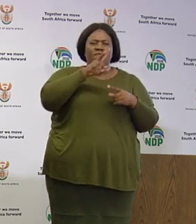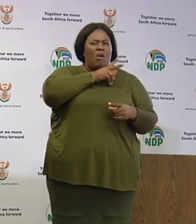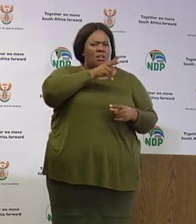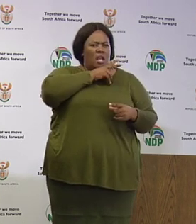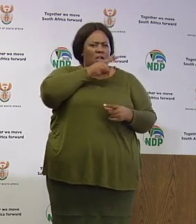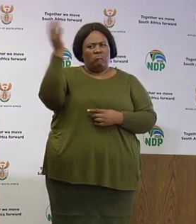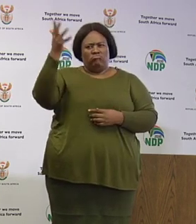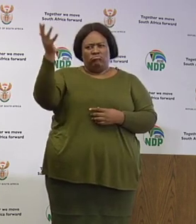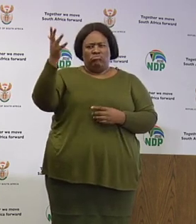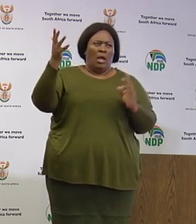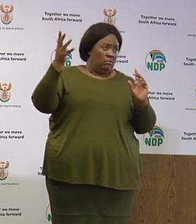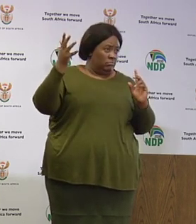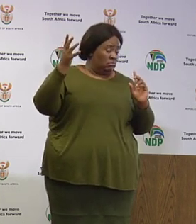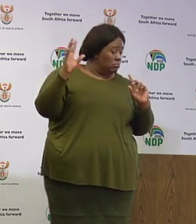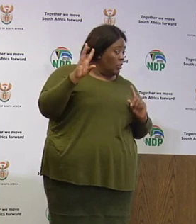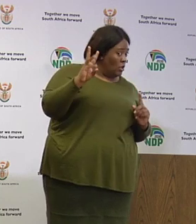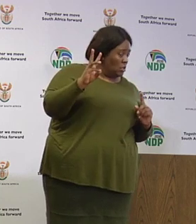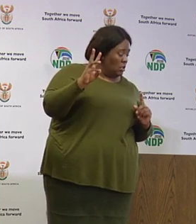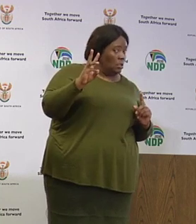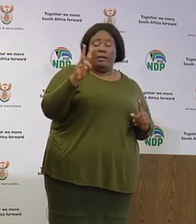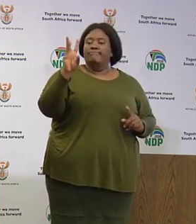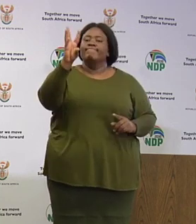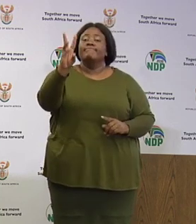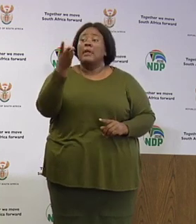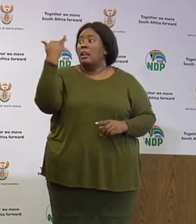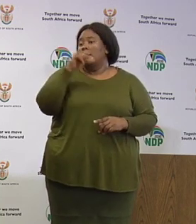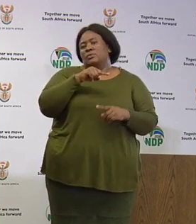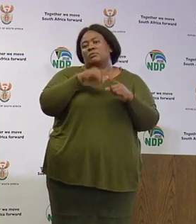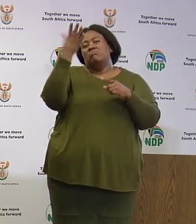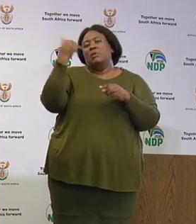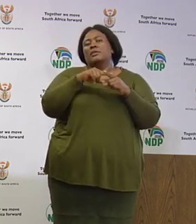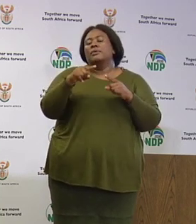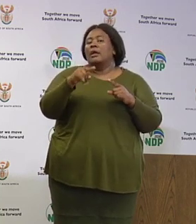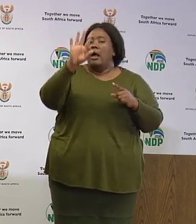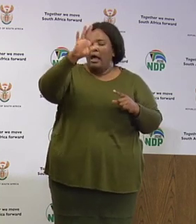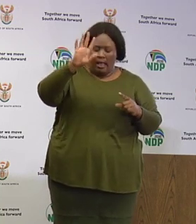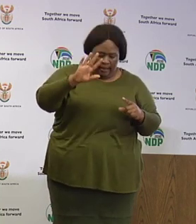Friday. Was it Thursday? Or last week's Thursday?